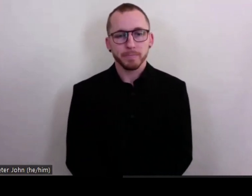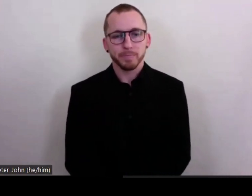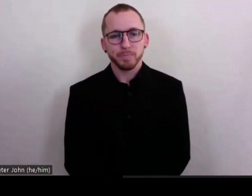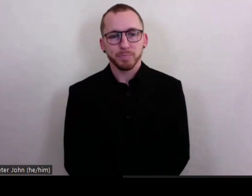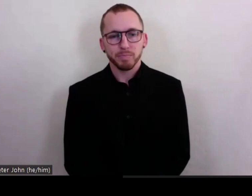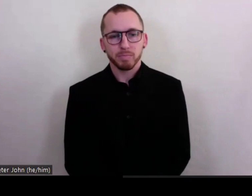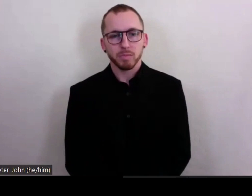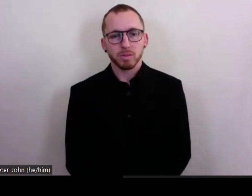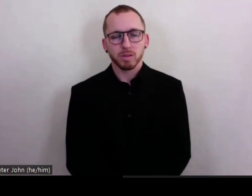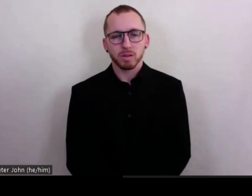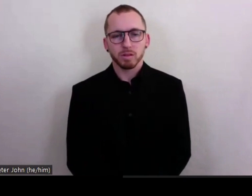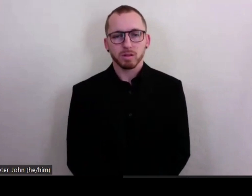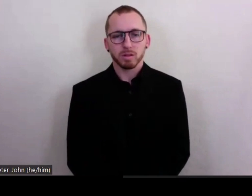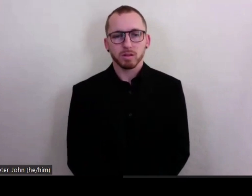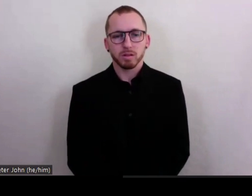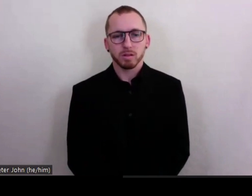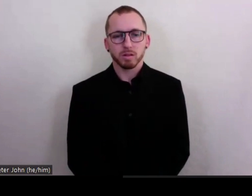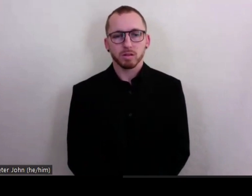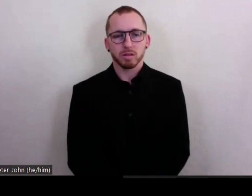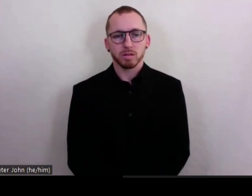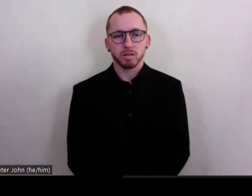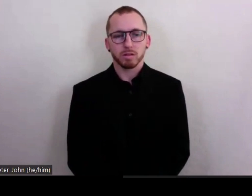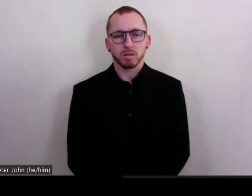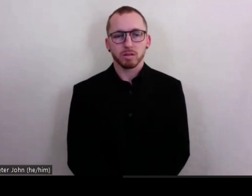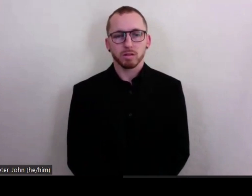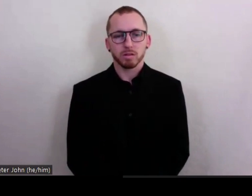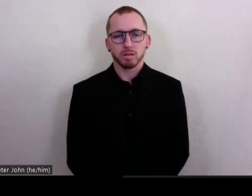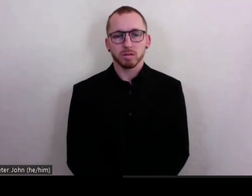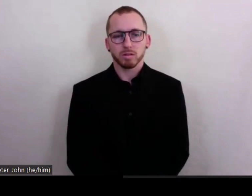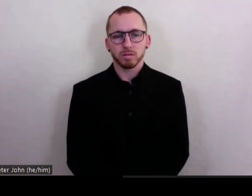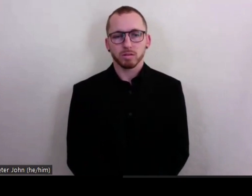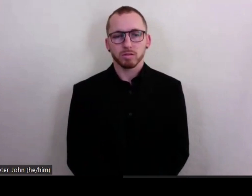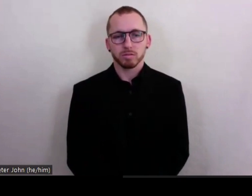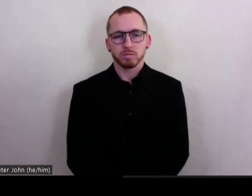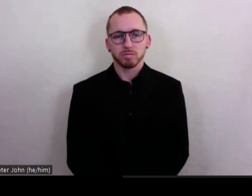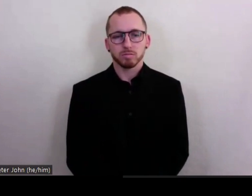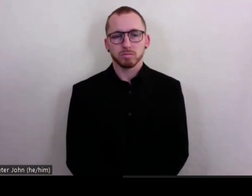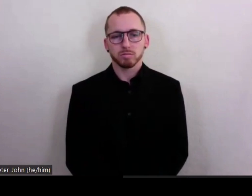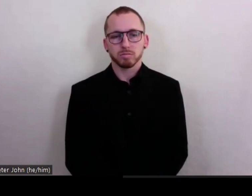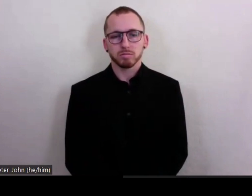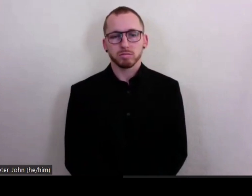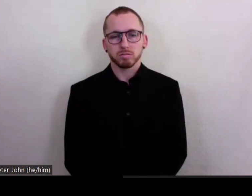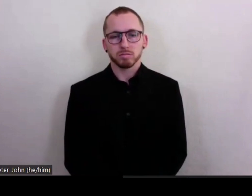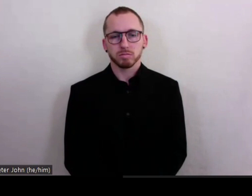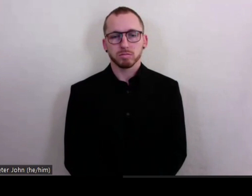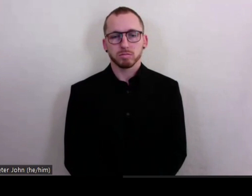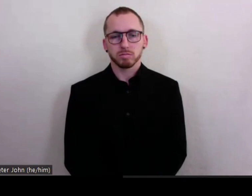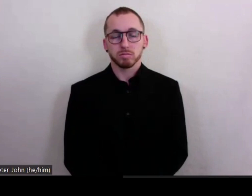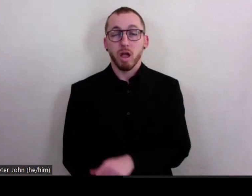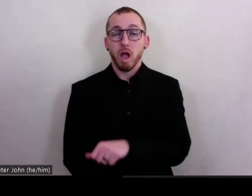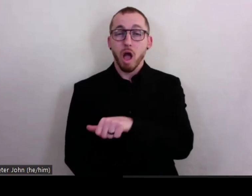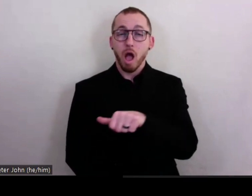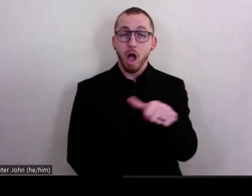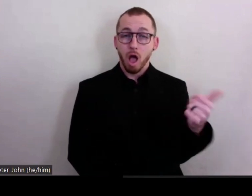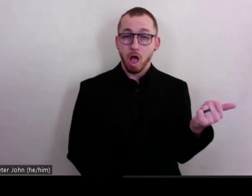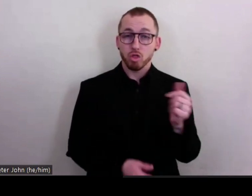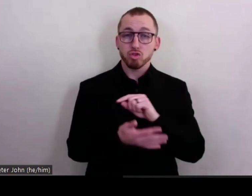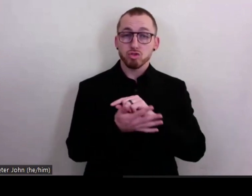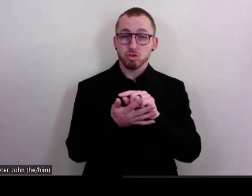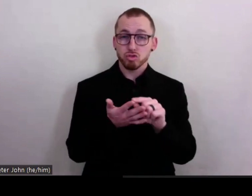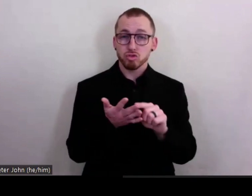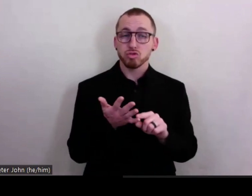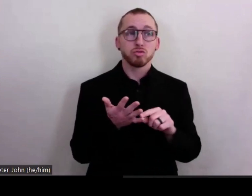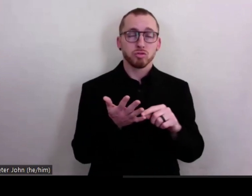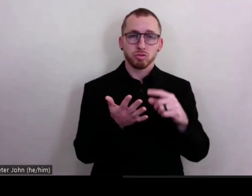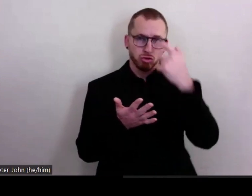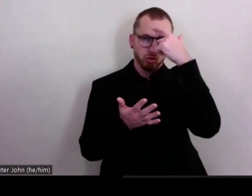Another area that is impacted by, one of the other domains that's impacted by trauma is dissociation. And